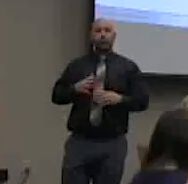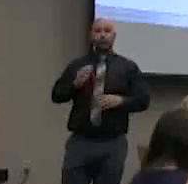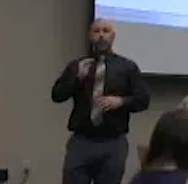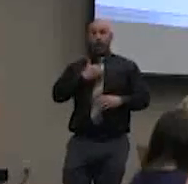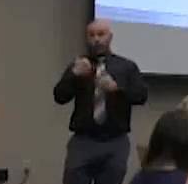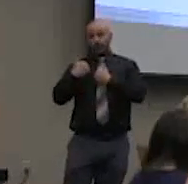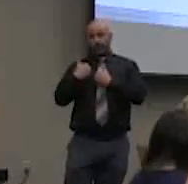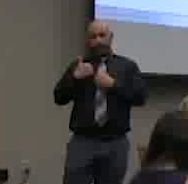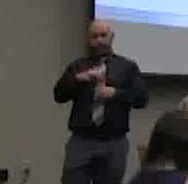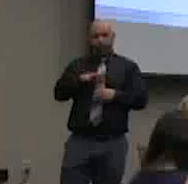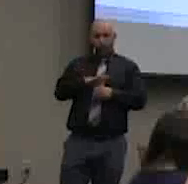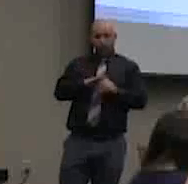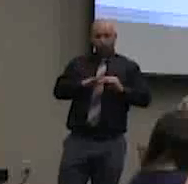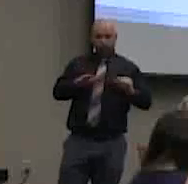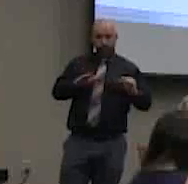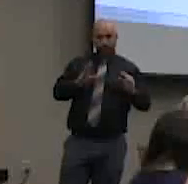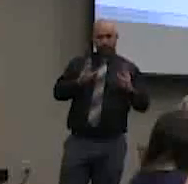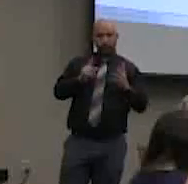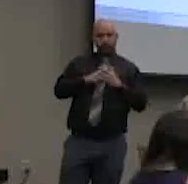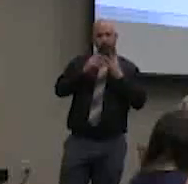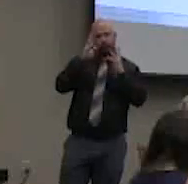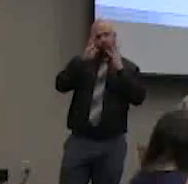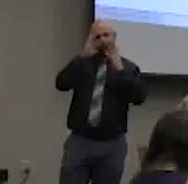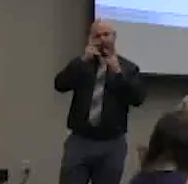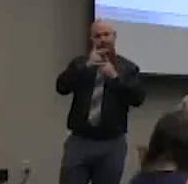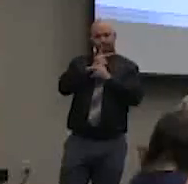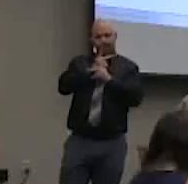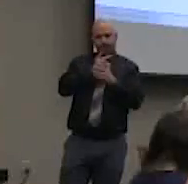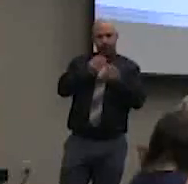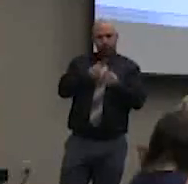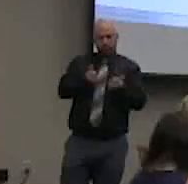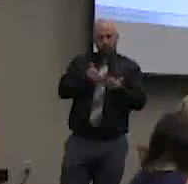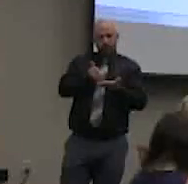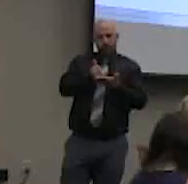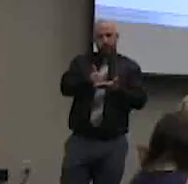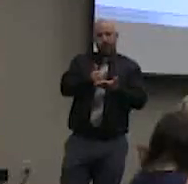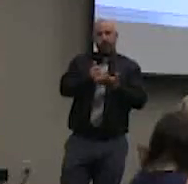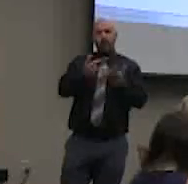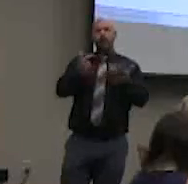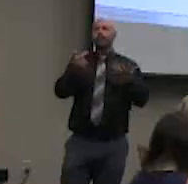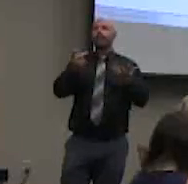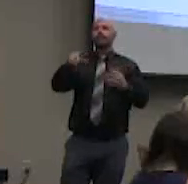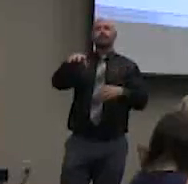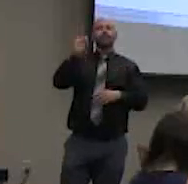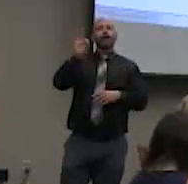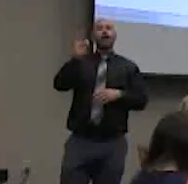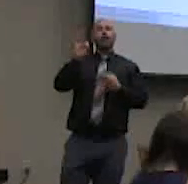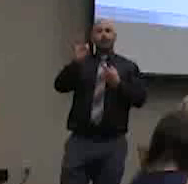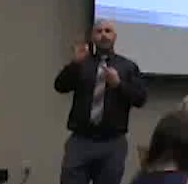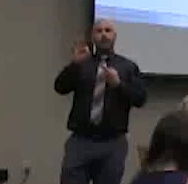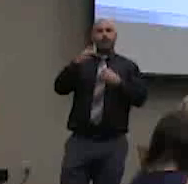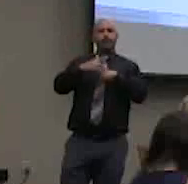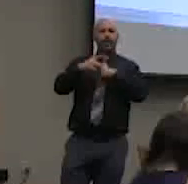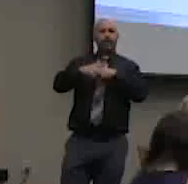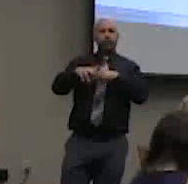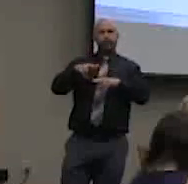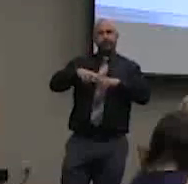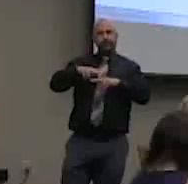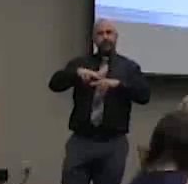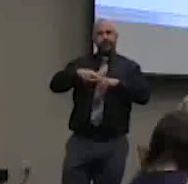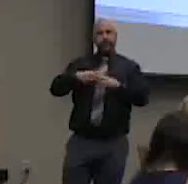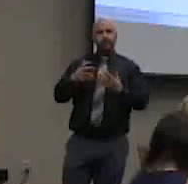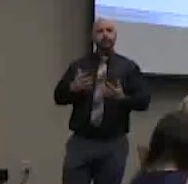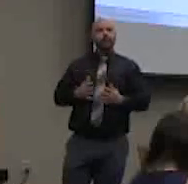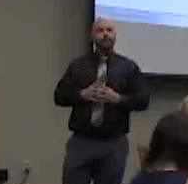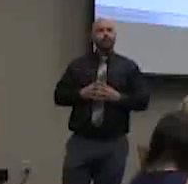come up with solutions now and to help with finding available seats, because we have childcare centers